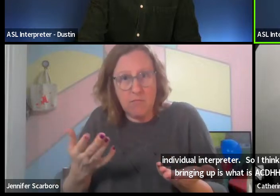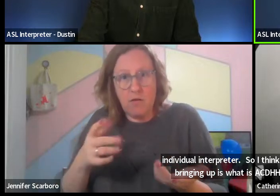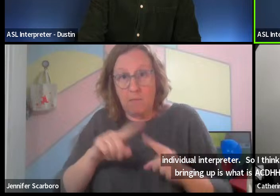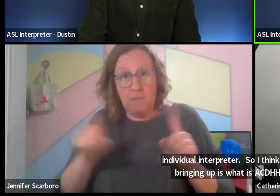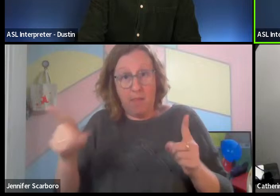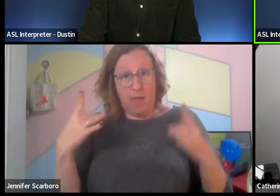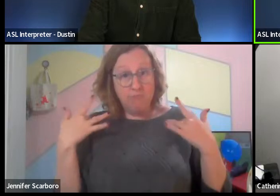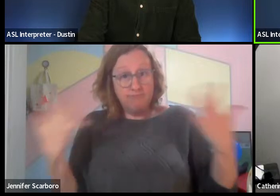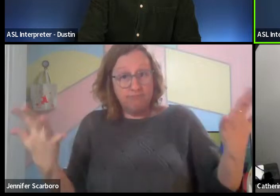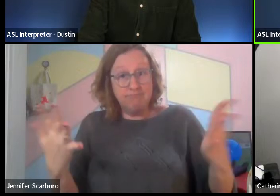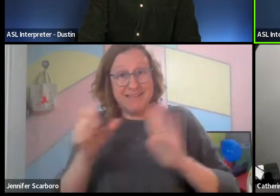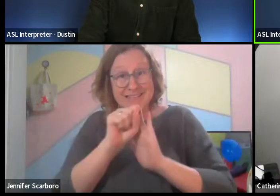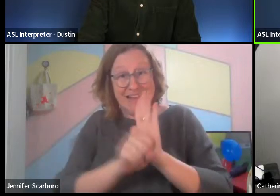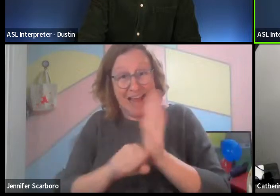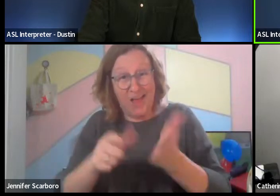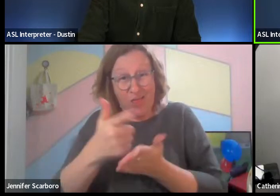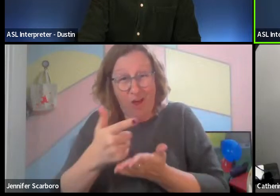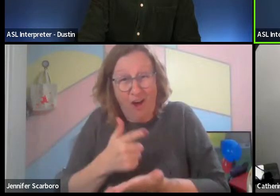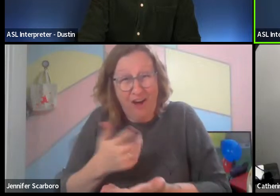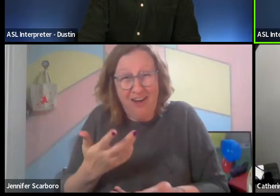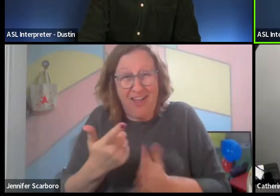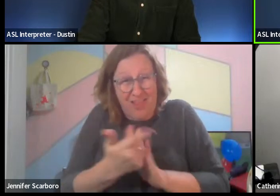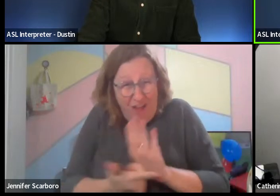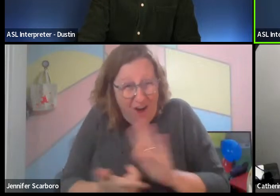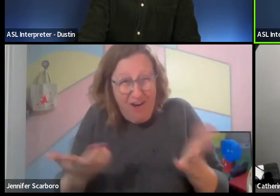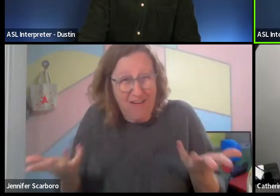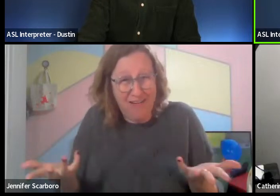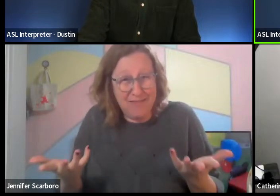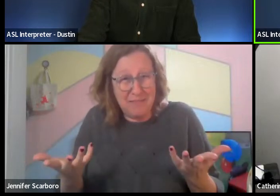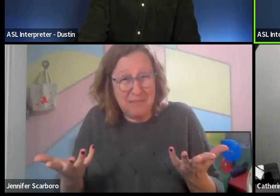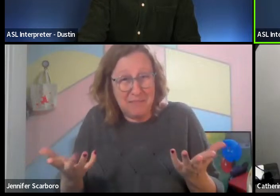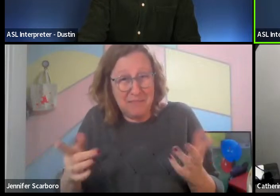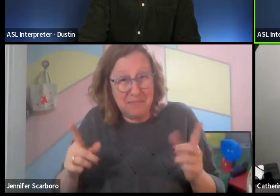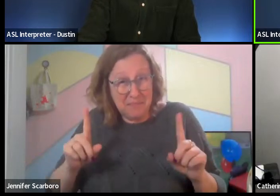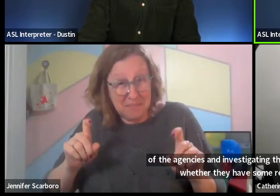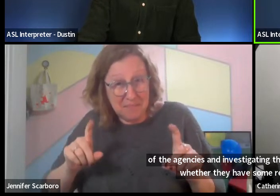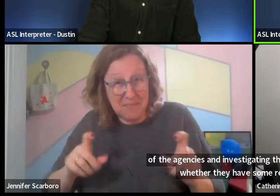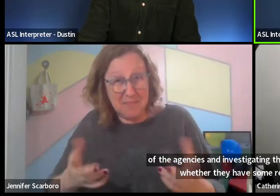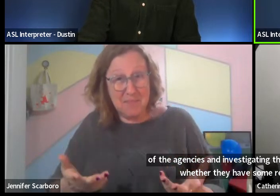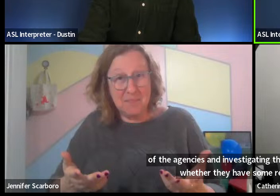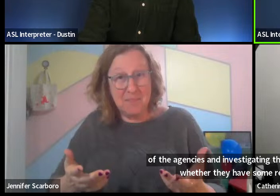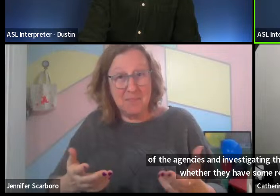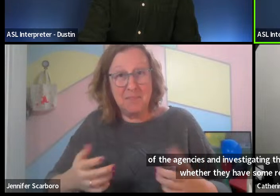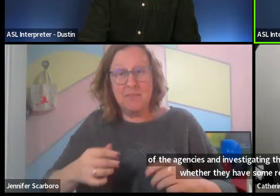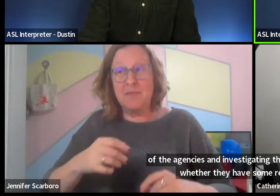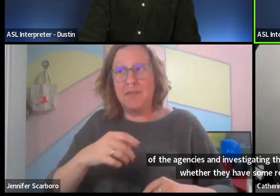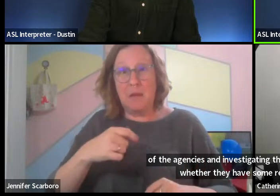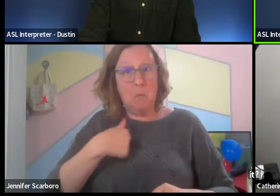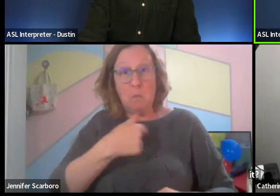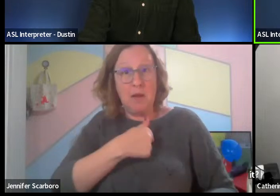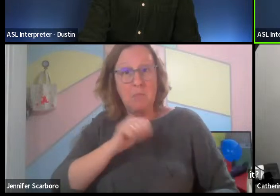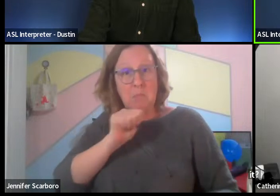it? If they have a state contract, but does that mean that they don't have to abide by state law?